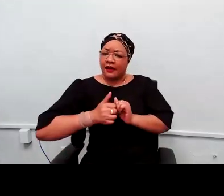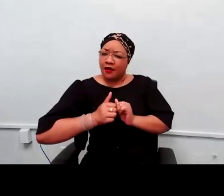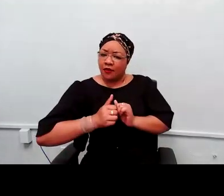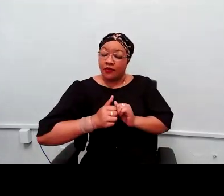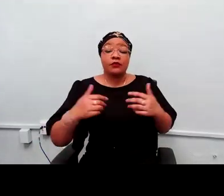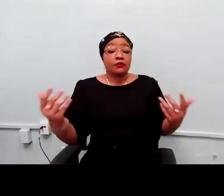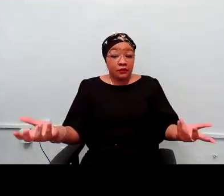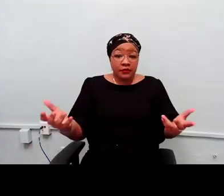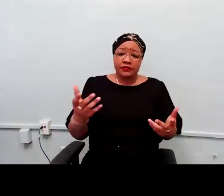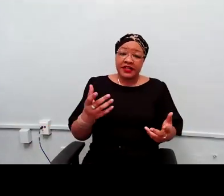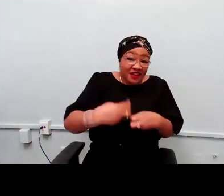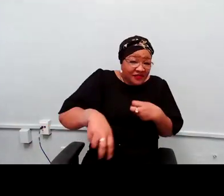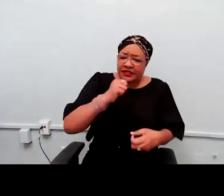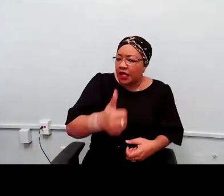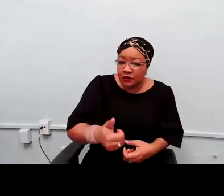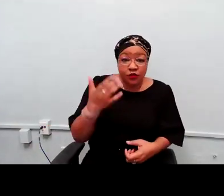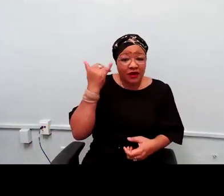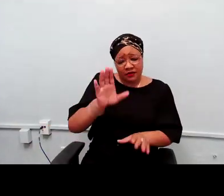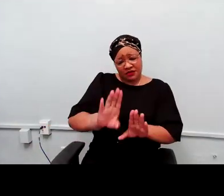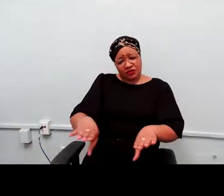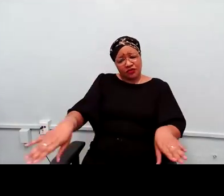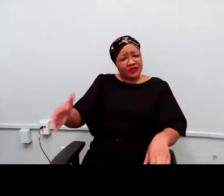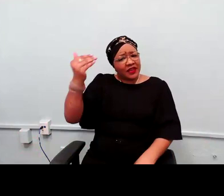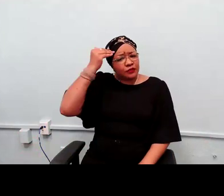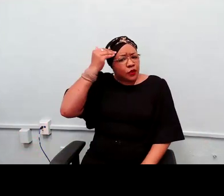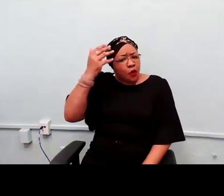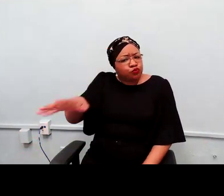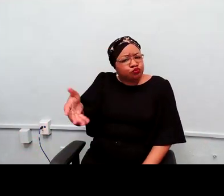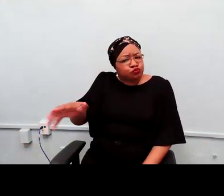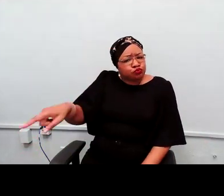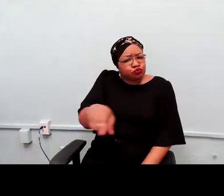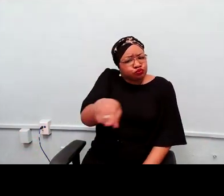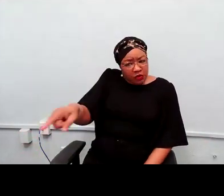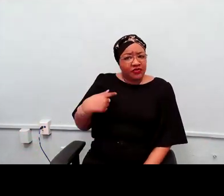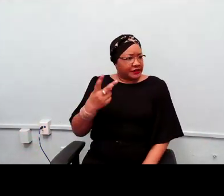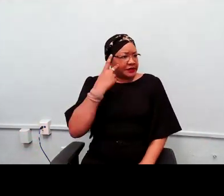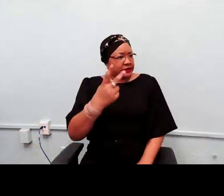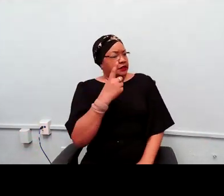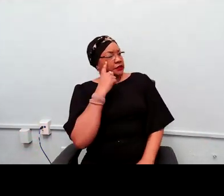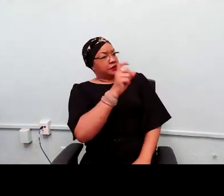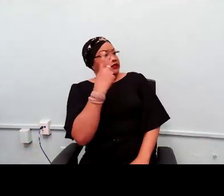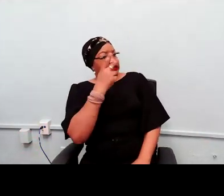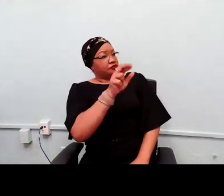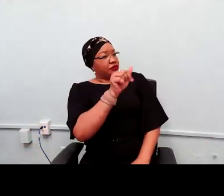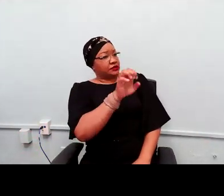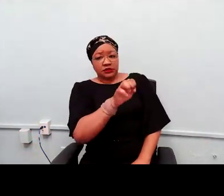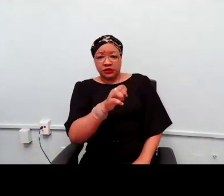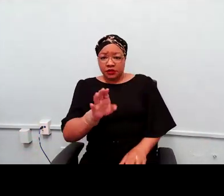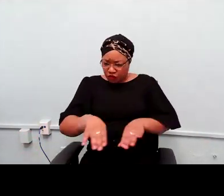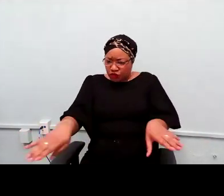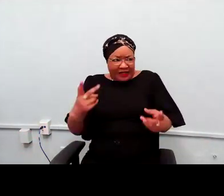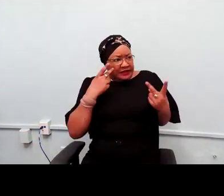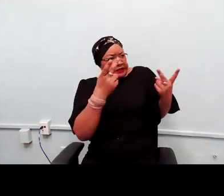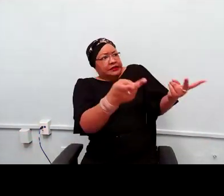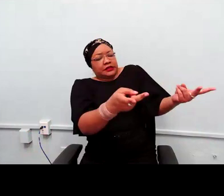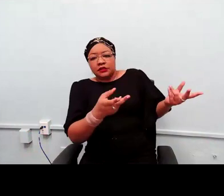because, kids know stuff. Kids definitely see race. They don't even pretend they don't. And it was